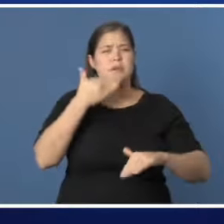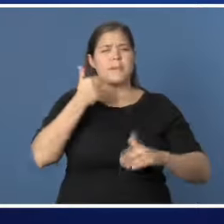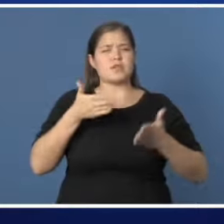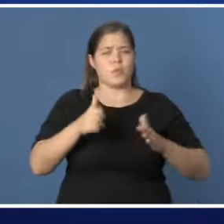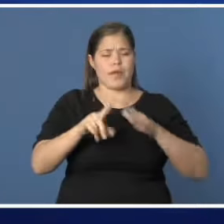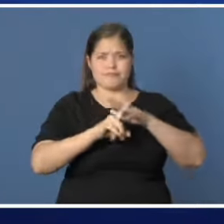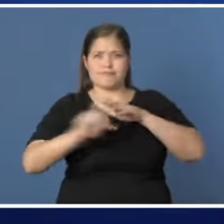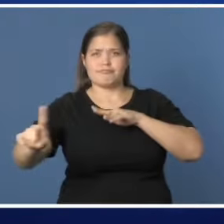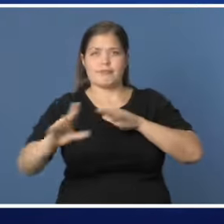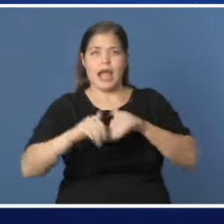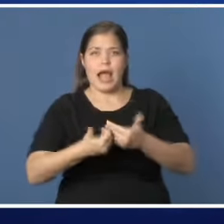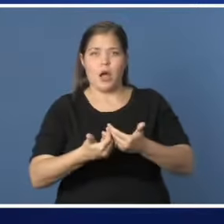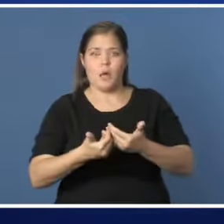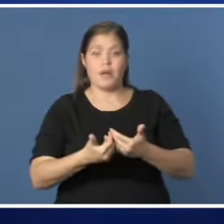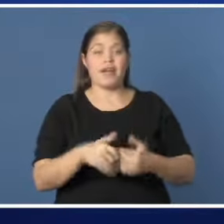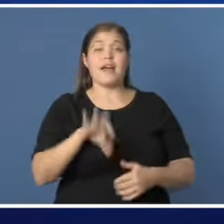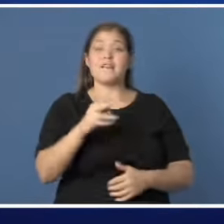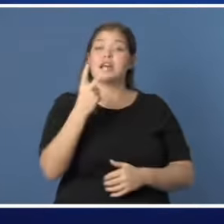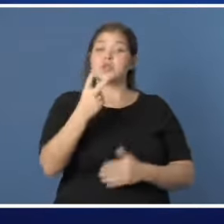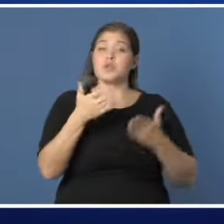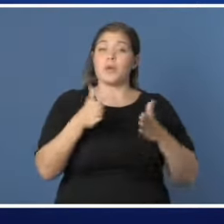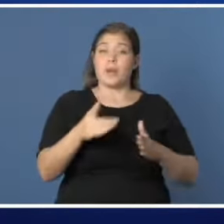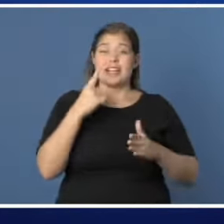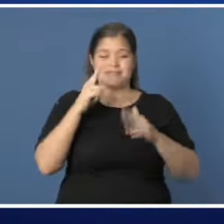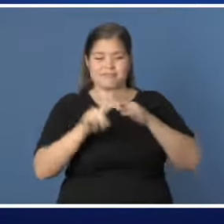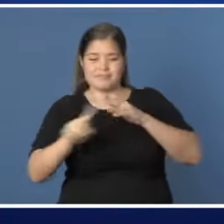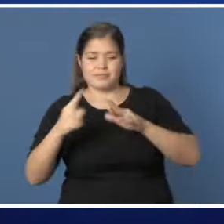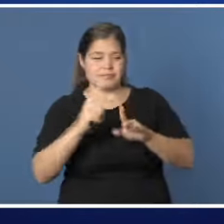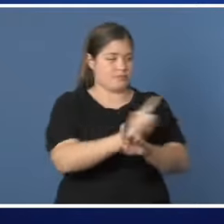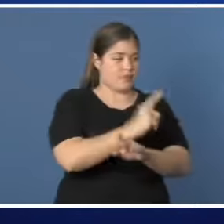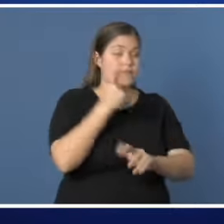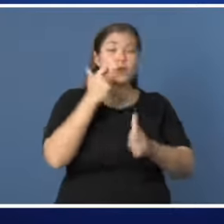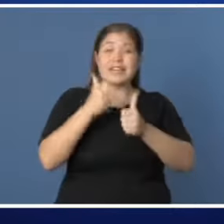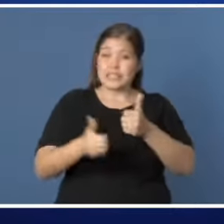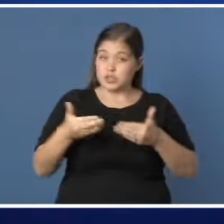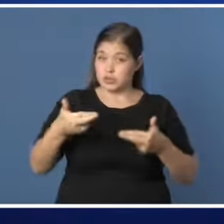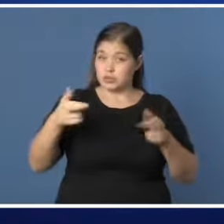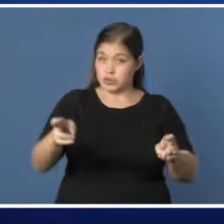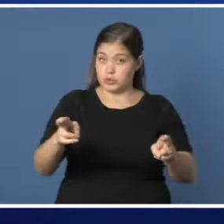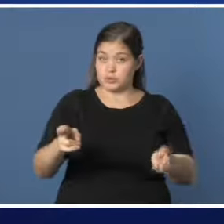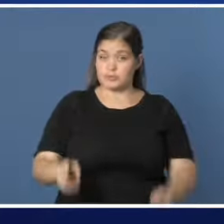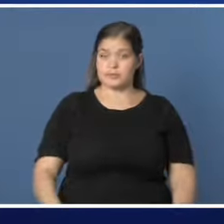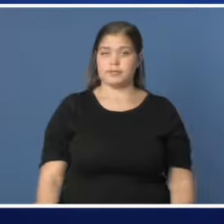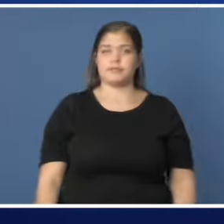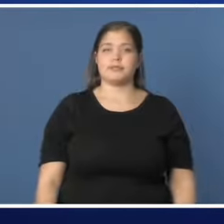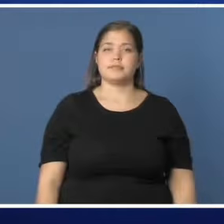Determine the best escape routes for your home. Find 2 ways out of each room.